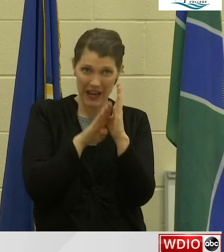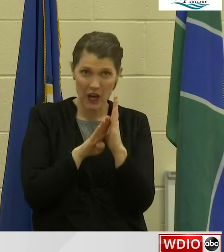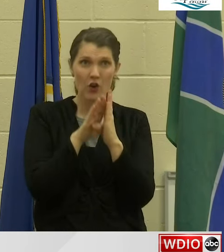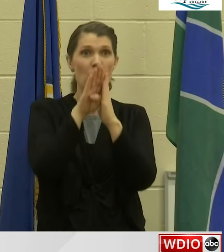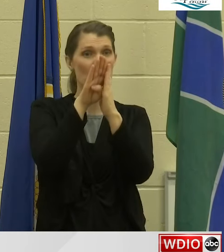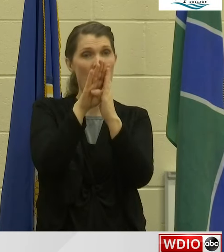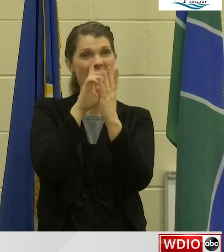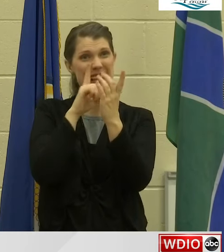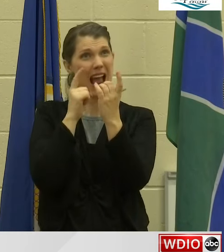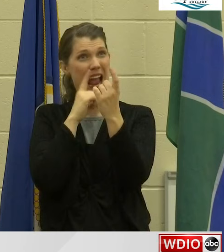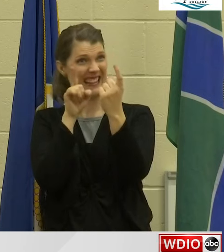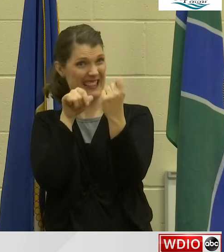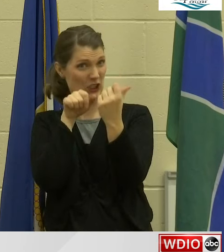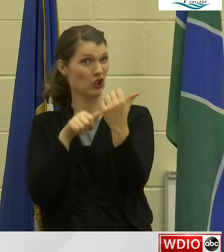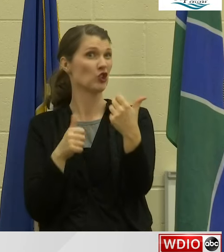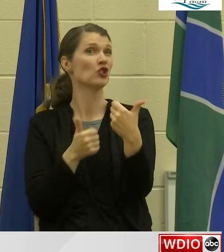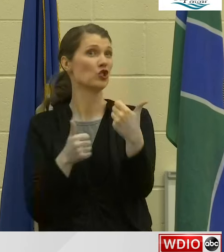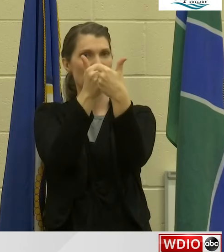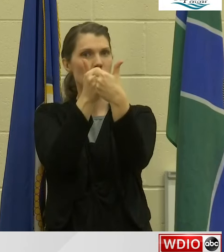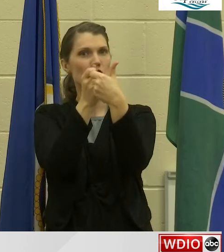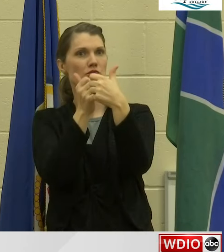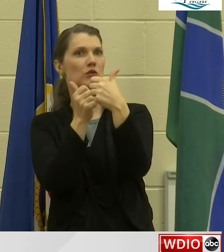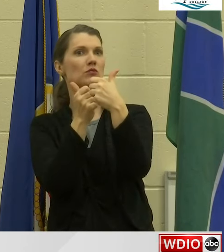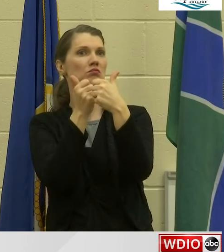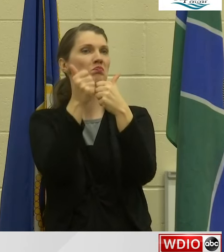meet this challenge.